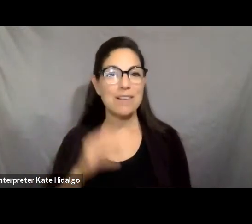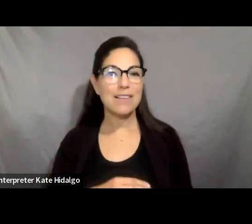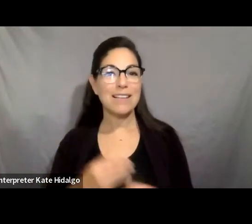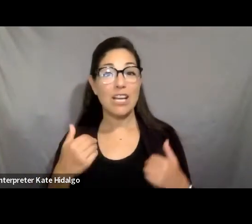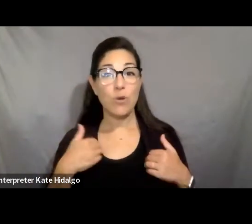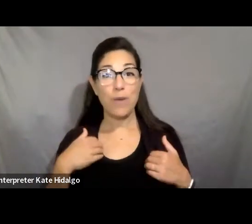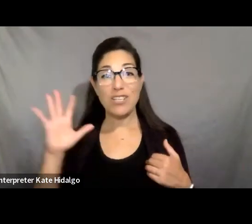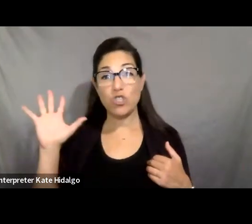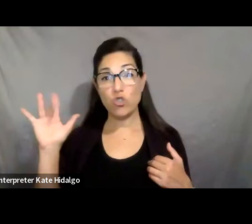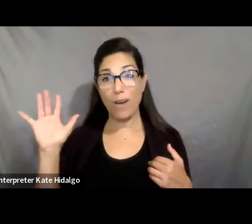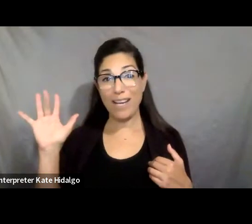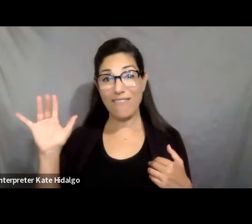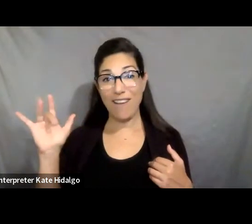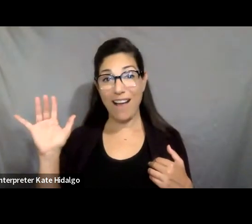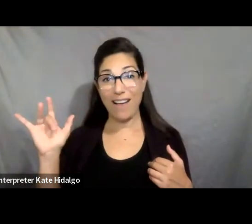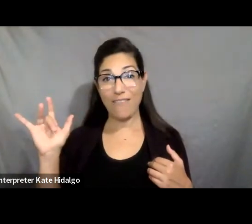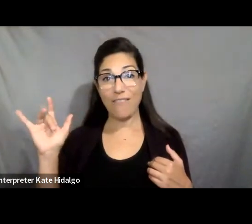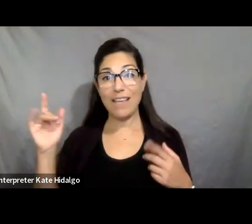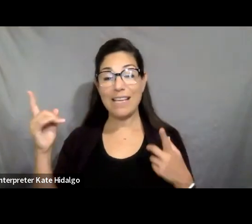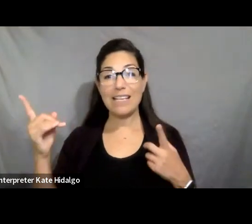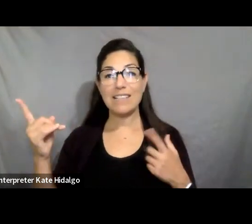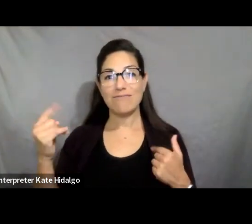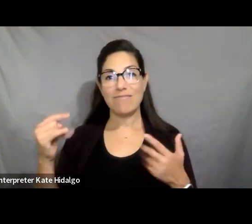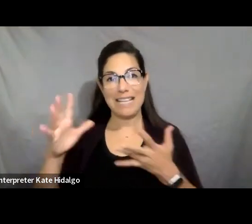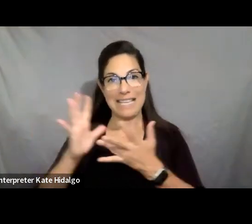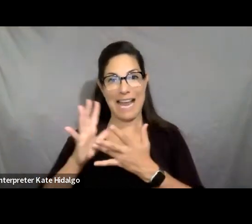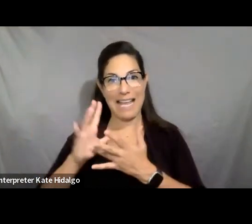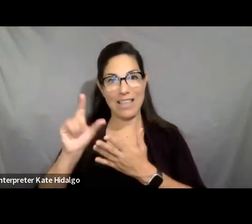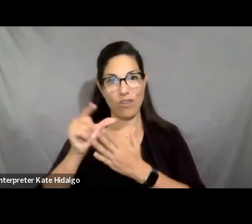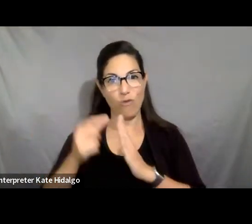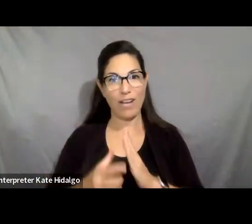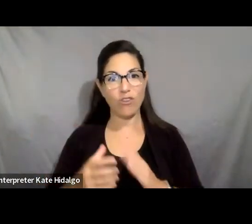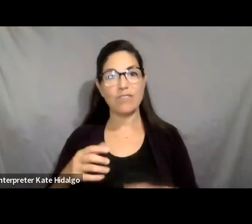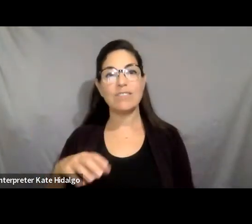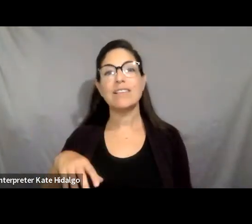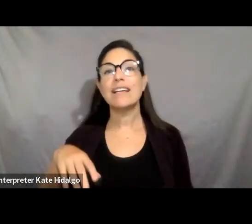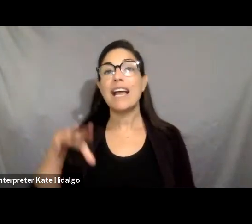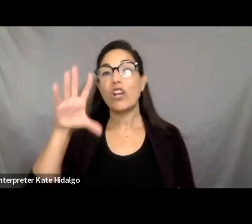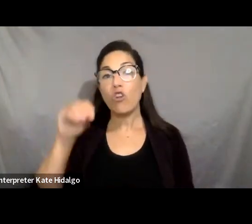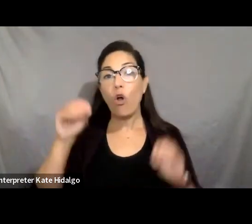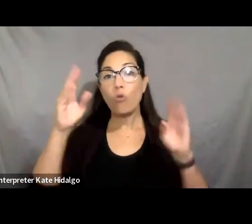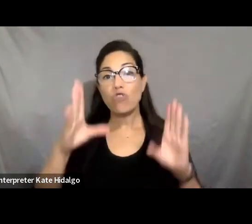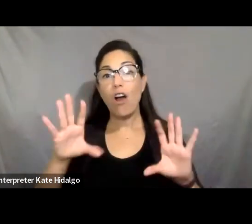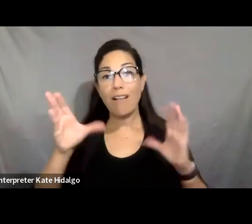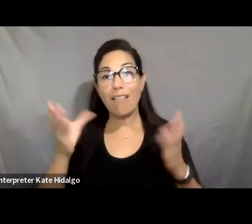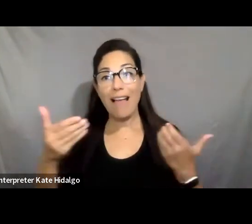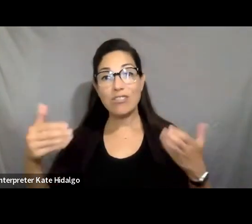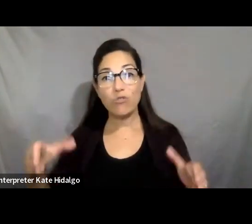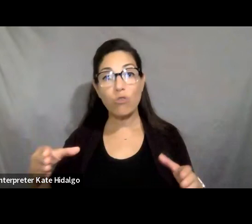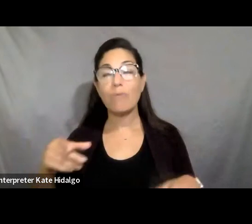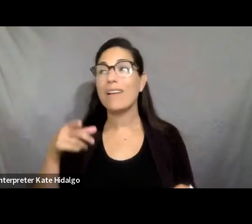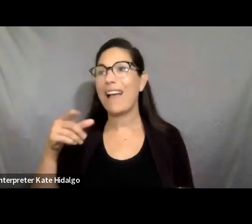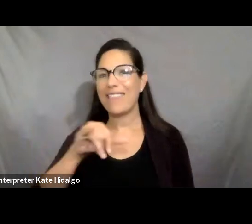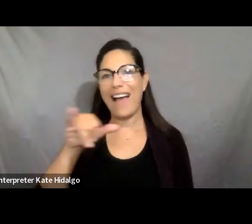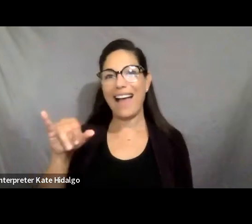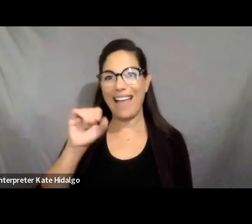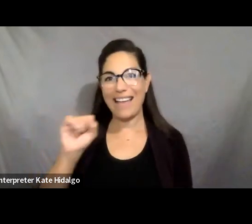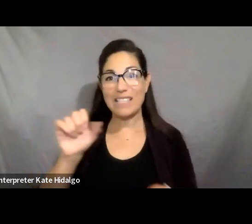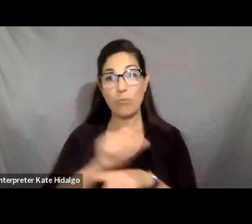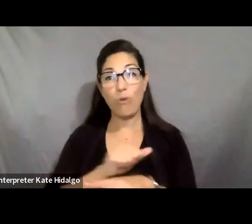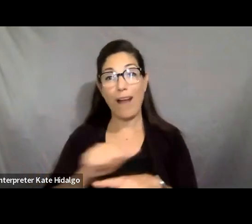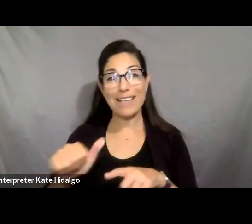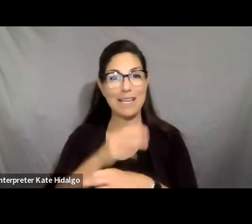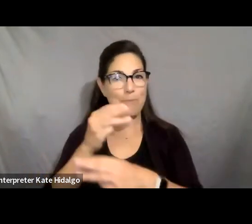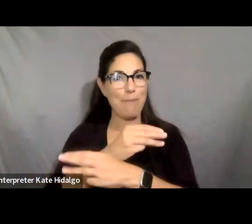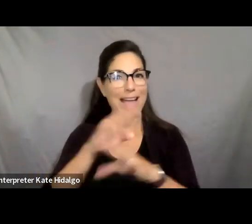had 25 of our incoming 9th graders in a co-taught classroom there at BIS, practicing their math